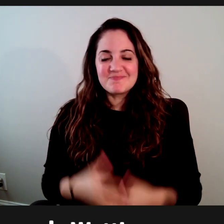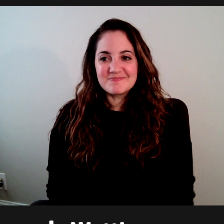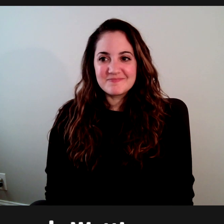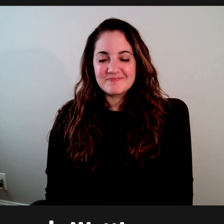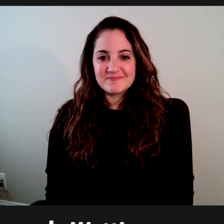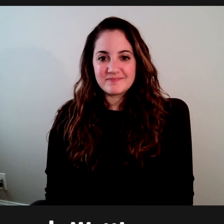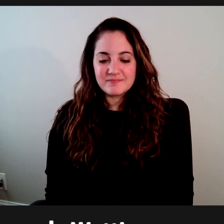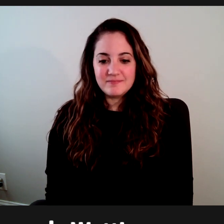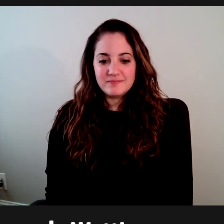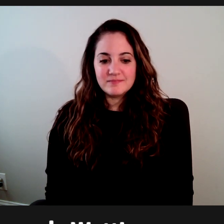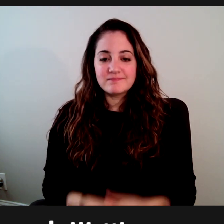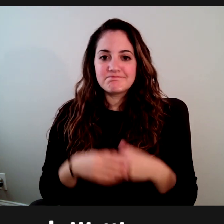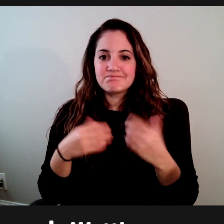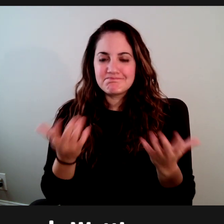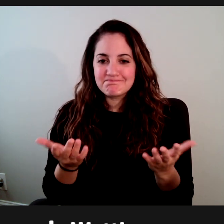excited.